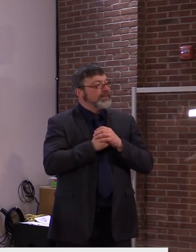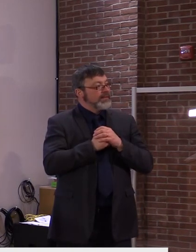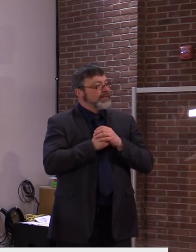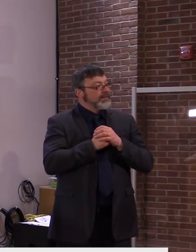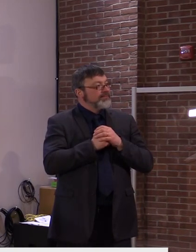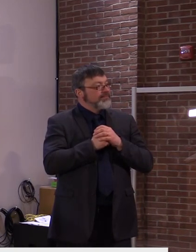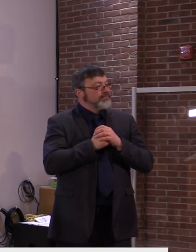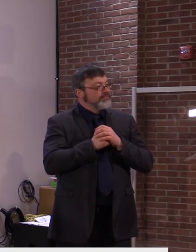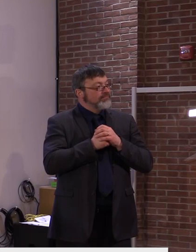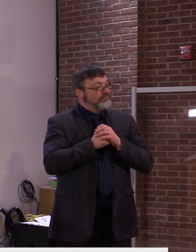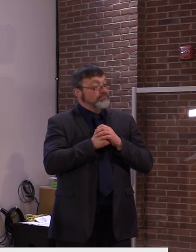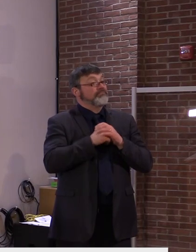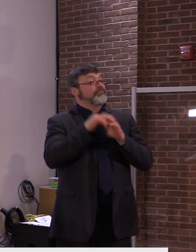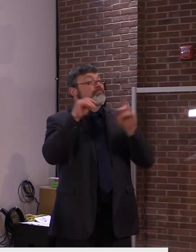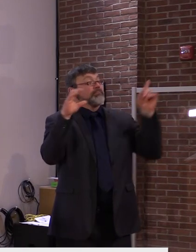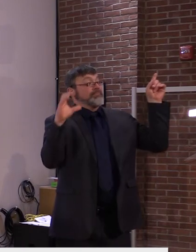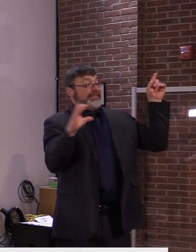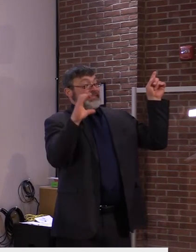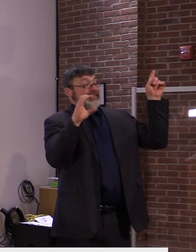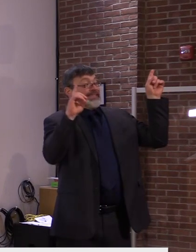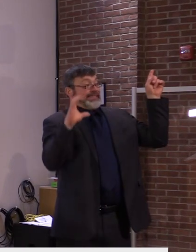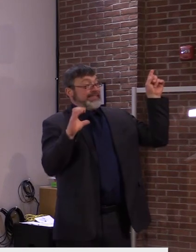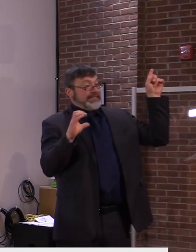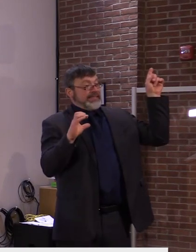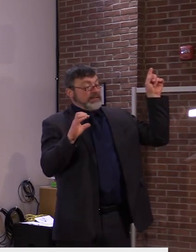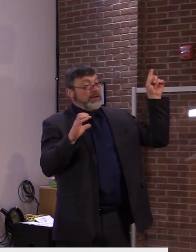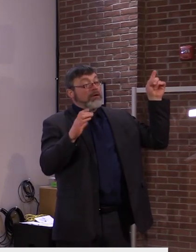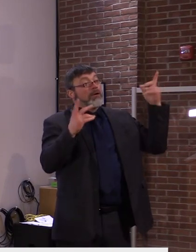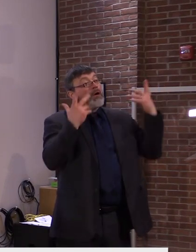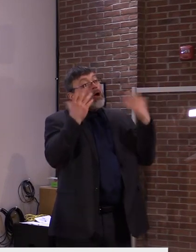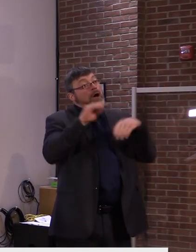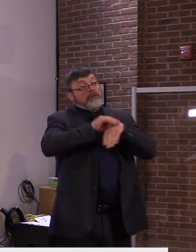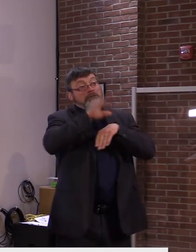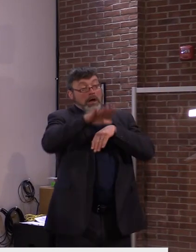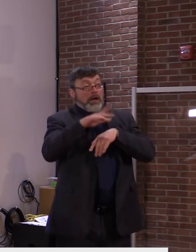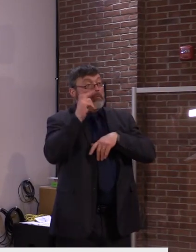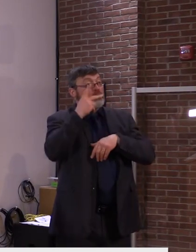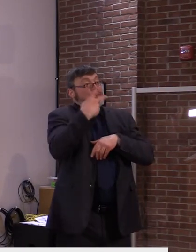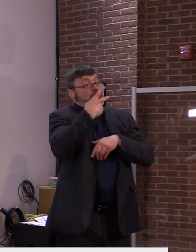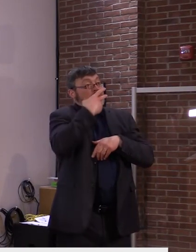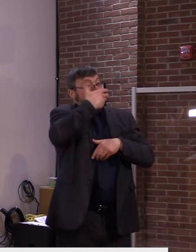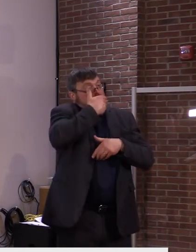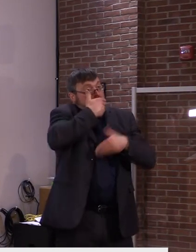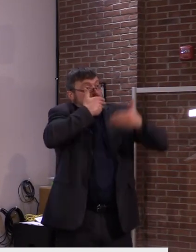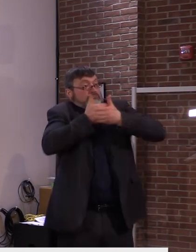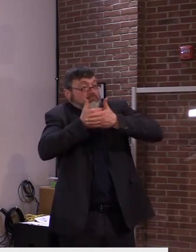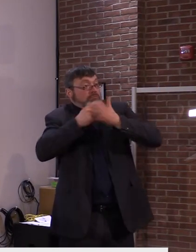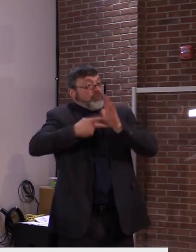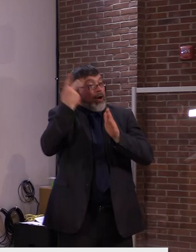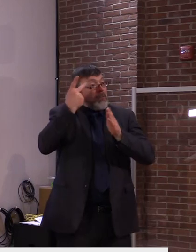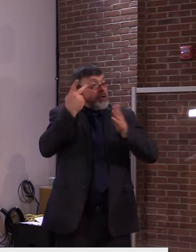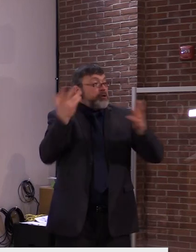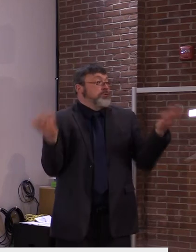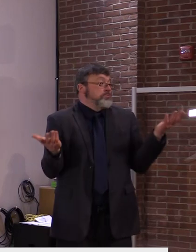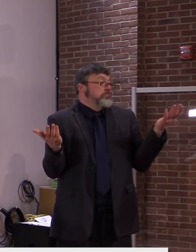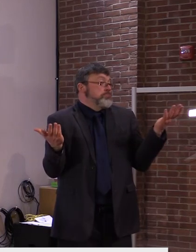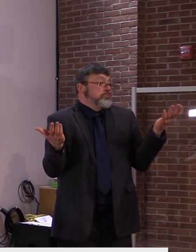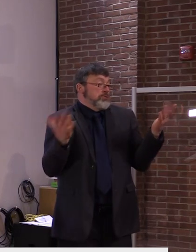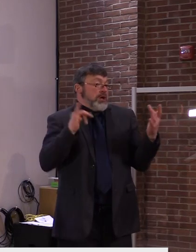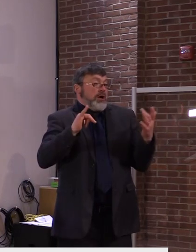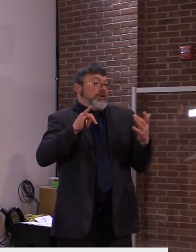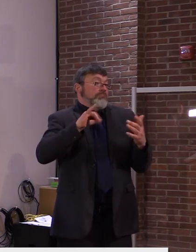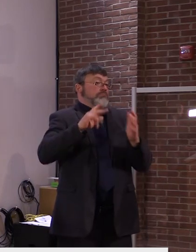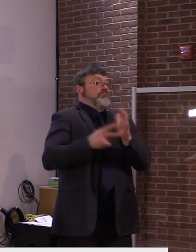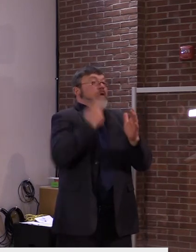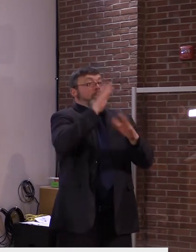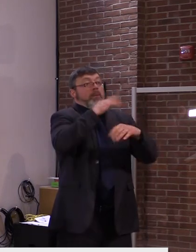the coronavirus, as does tying knots on the ear loops of the surgical masks, so-called knotted